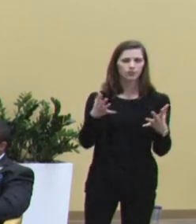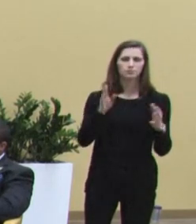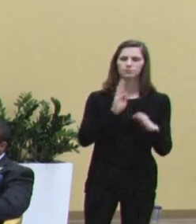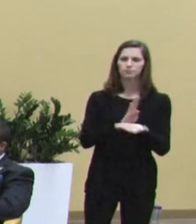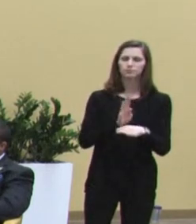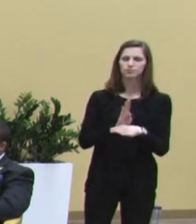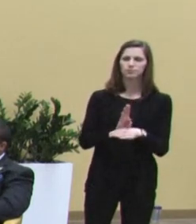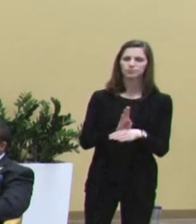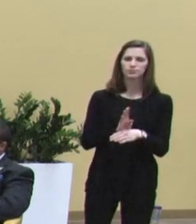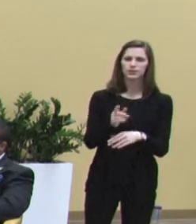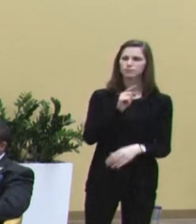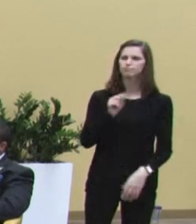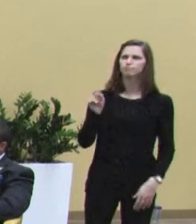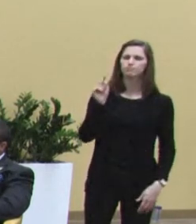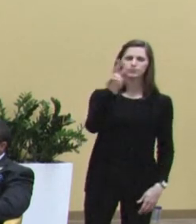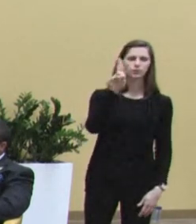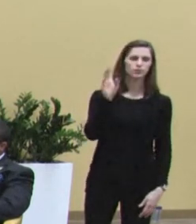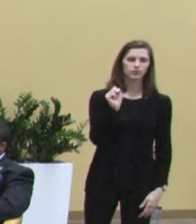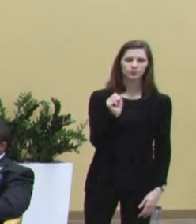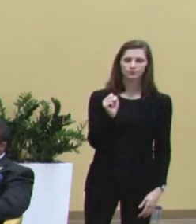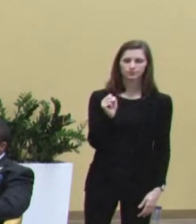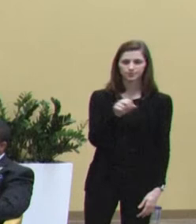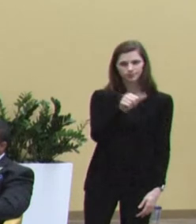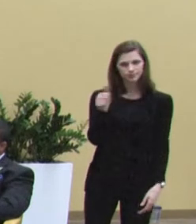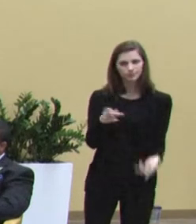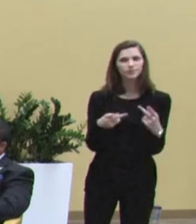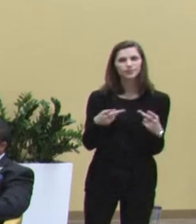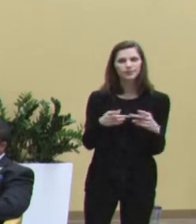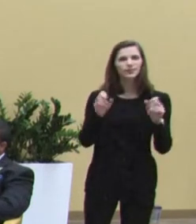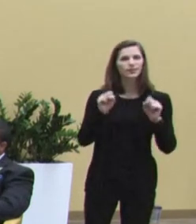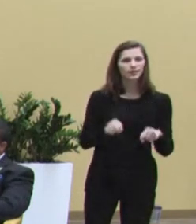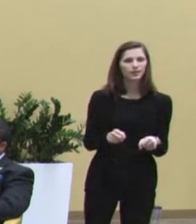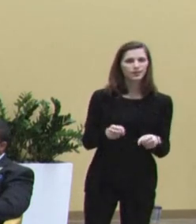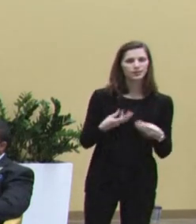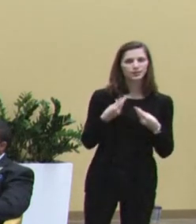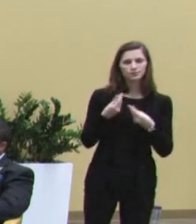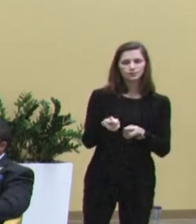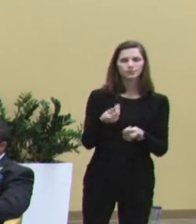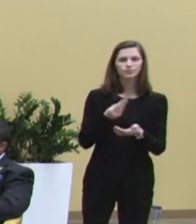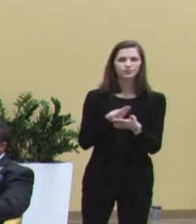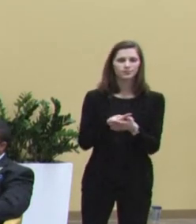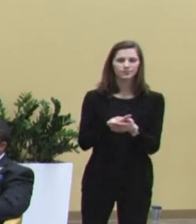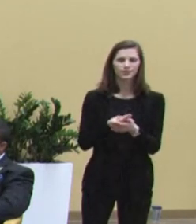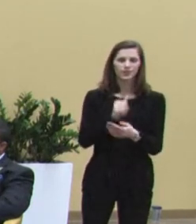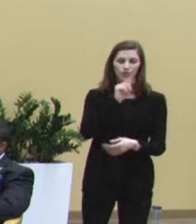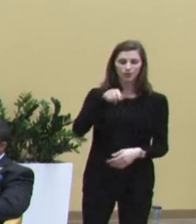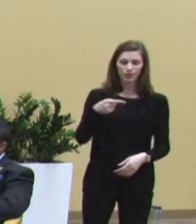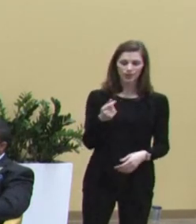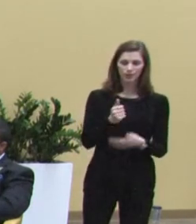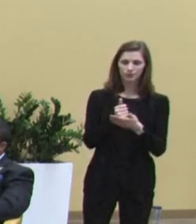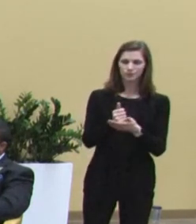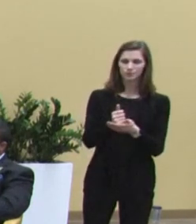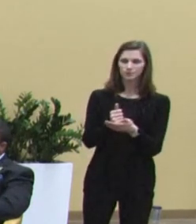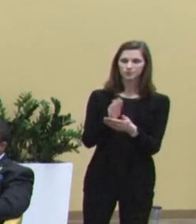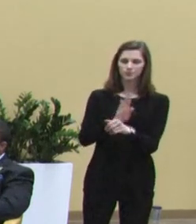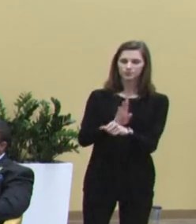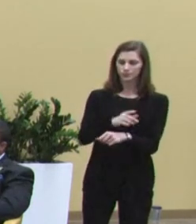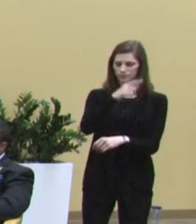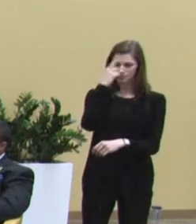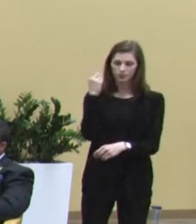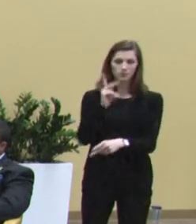other places that we can spend our dollars that will not only help Black businesses with capital, but